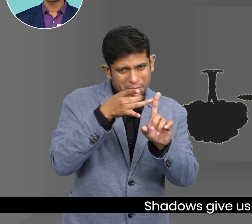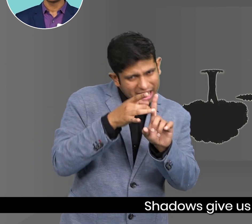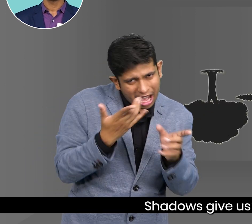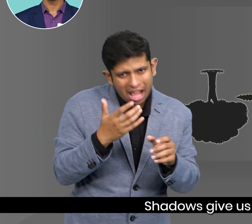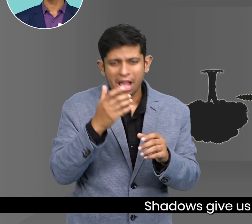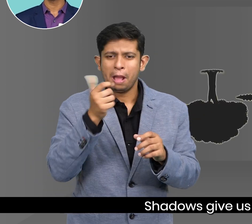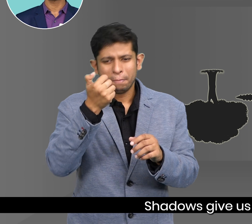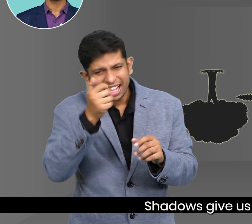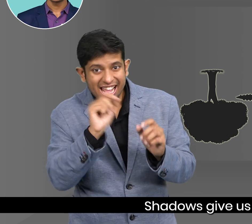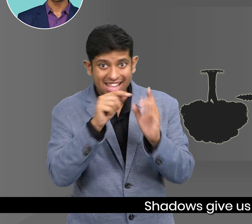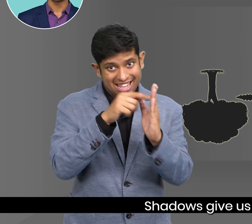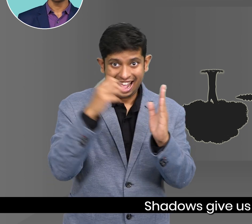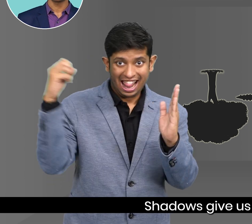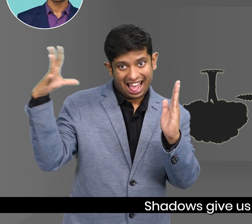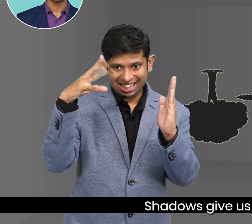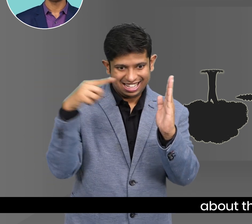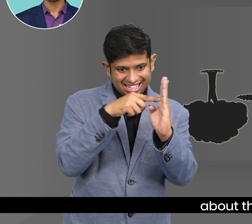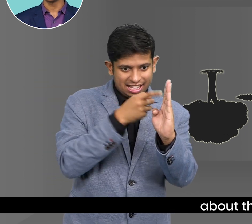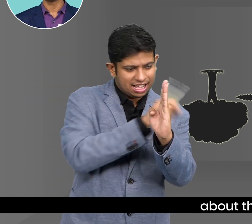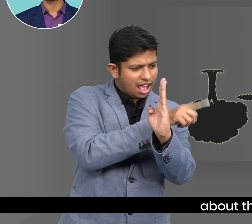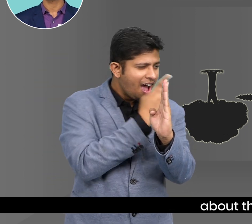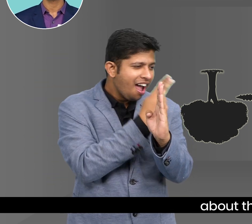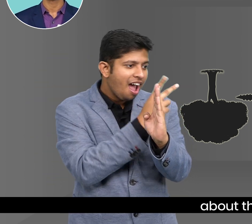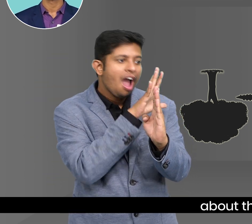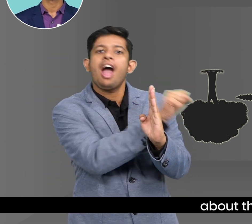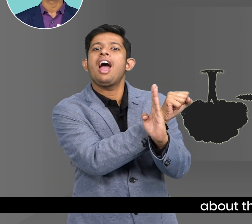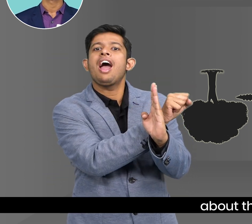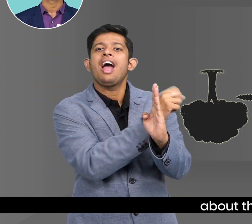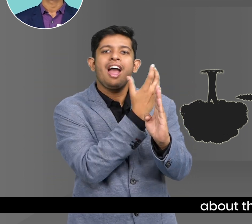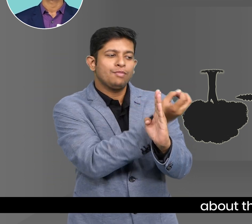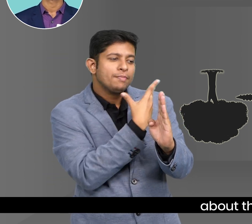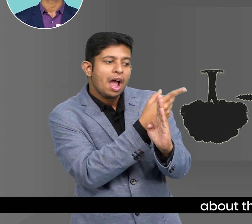Shadows give us some information about the objects.